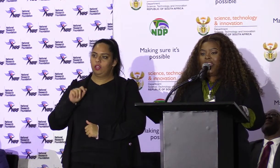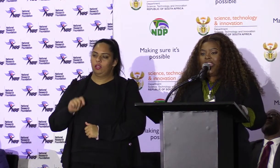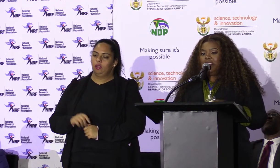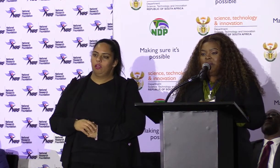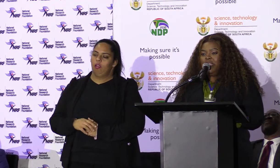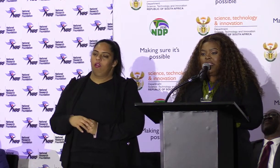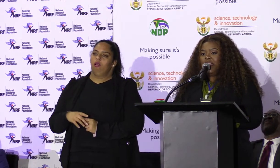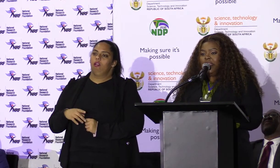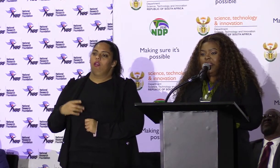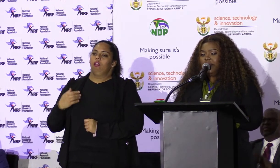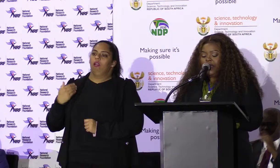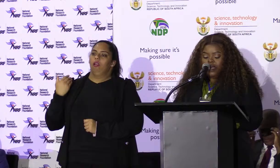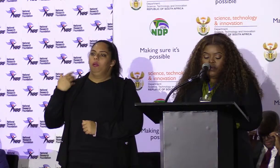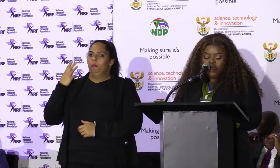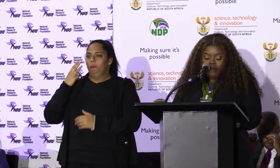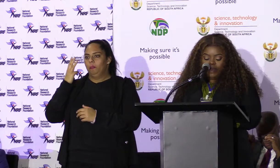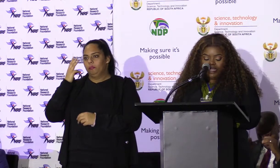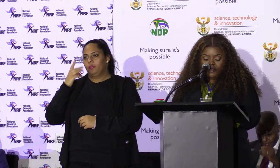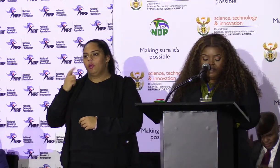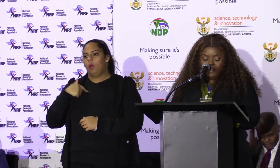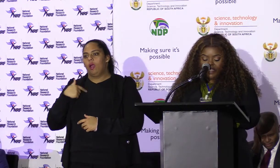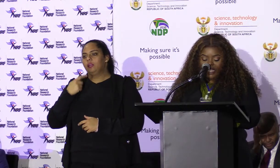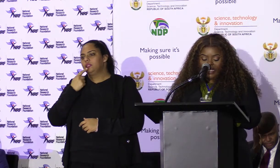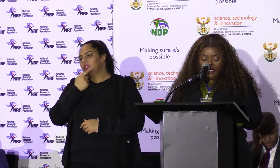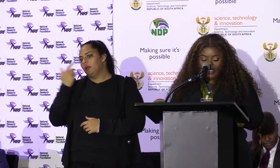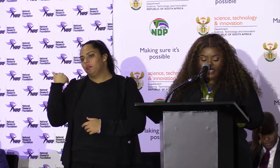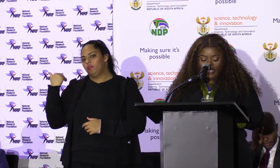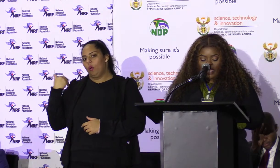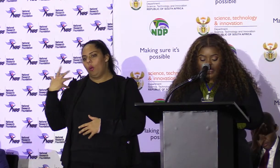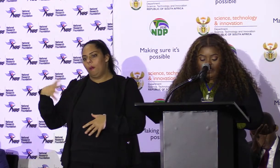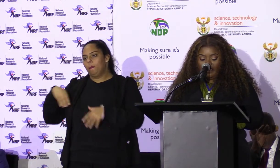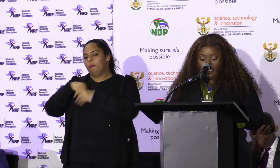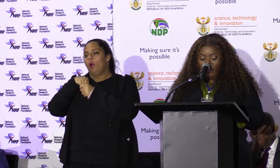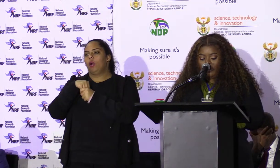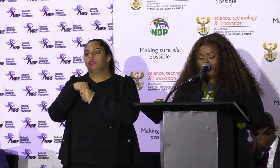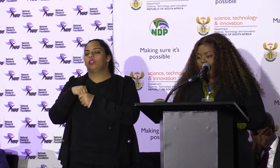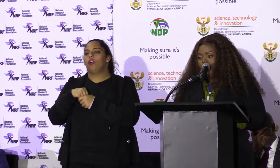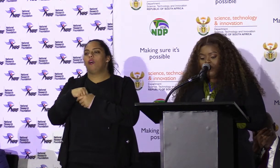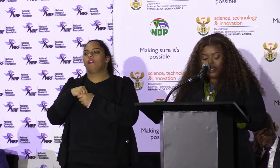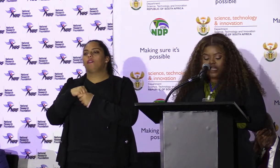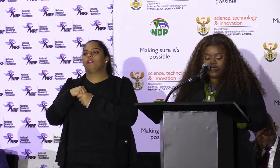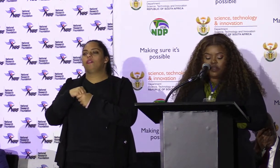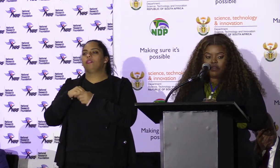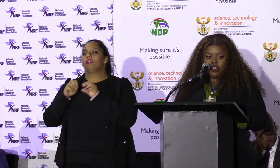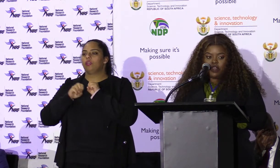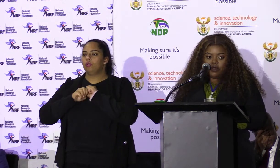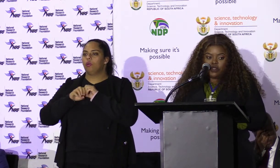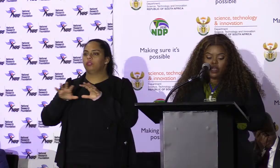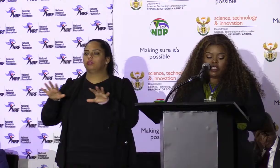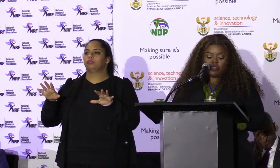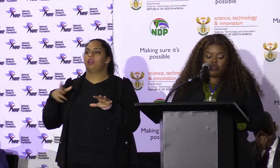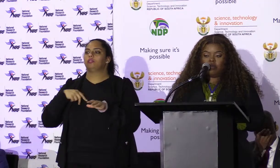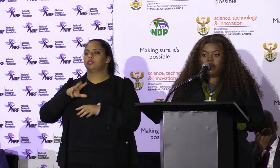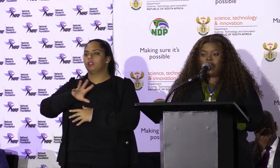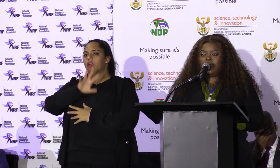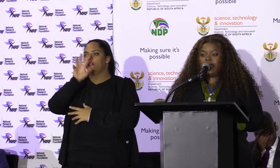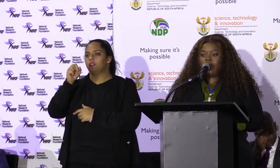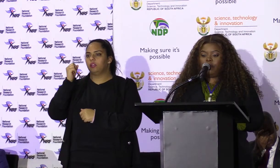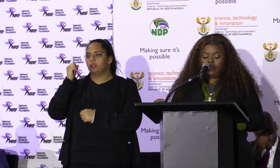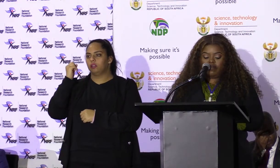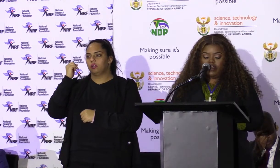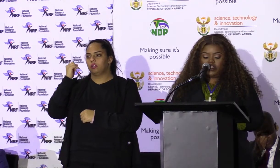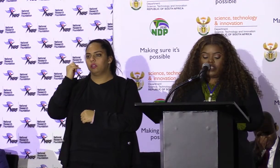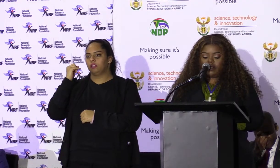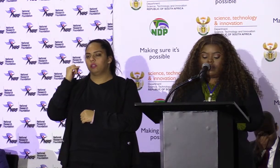We are also glad, Minister, that we are part of the launch of South African